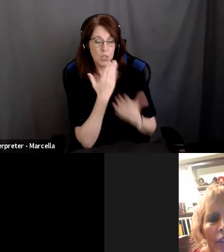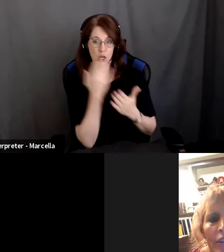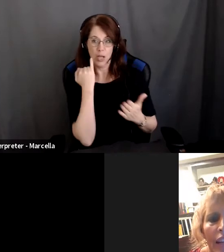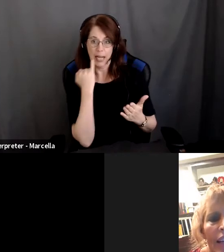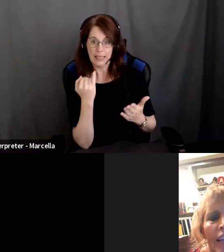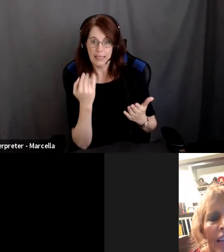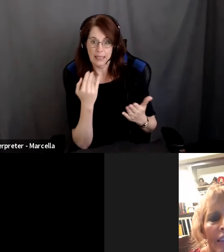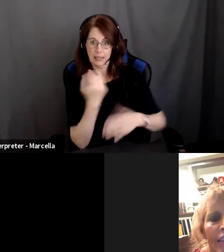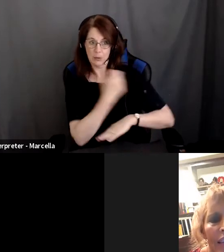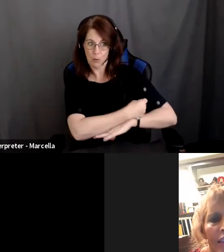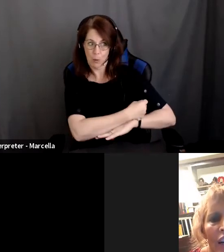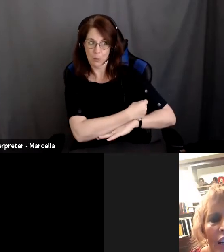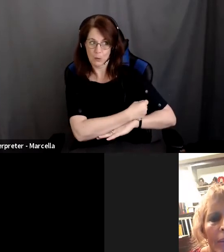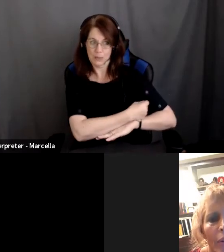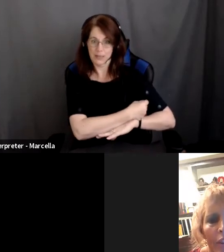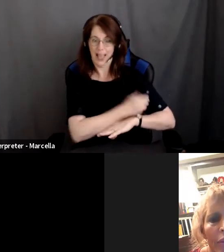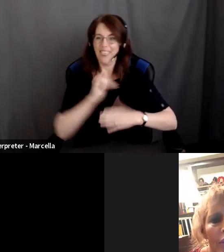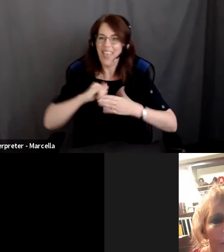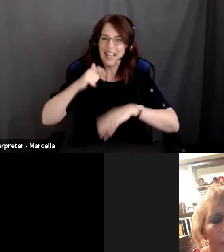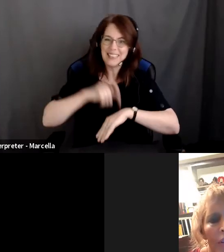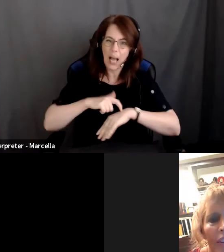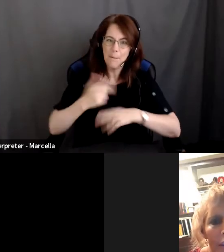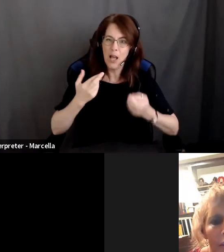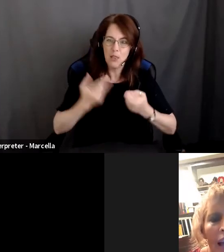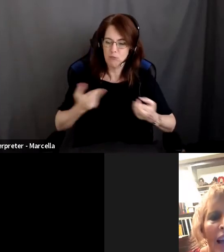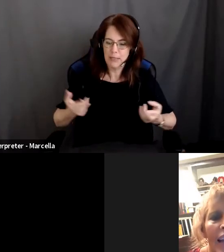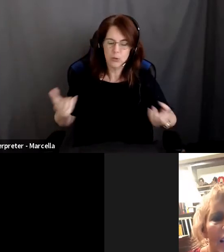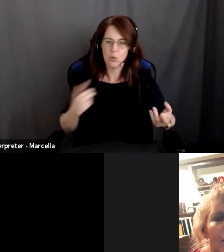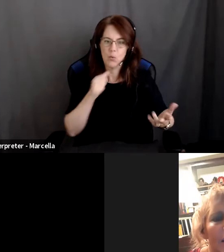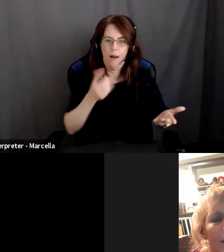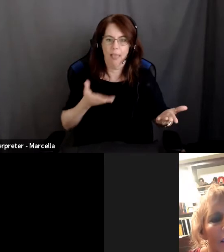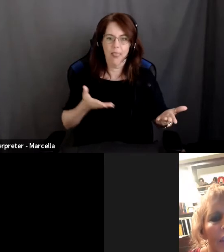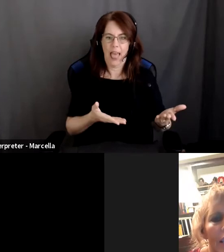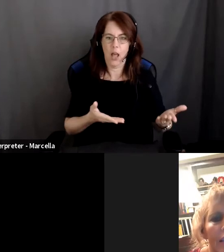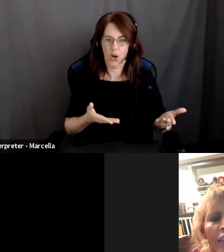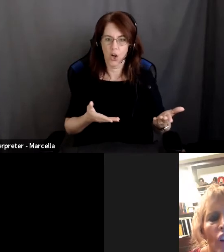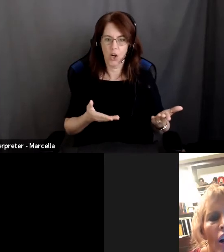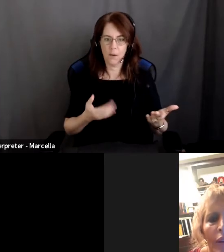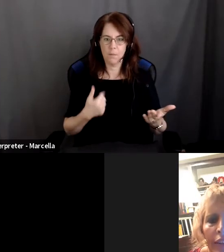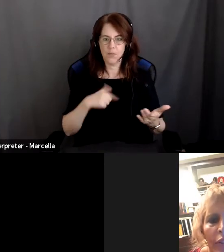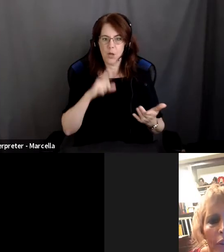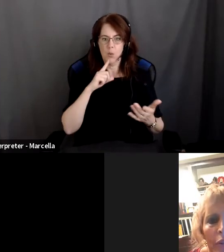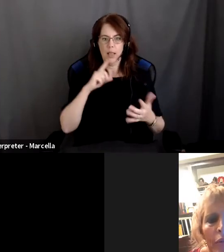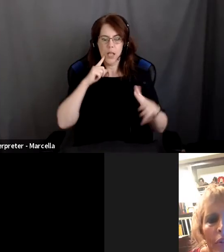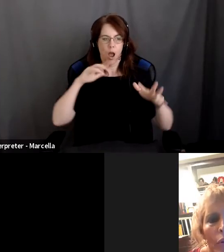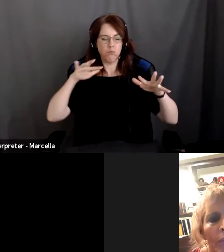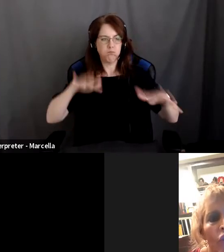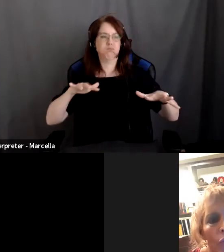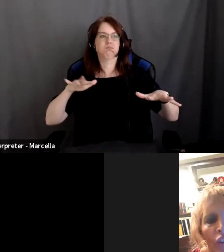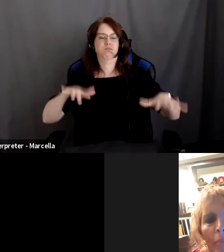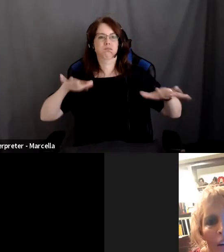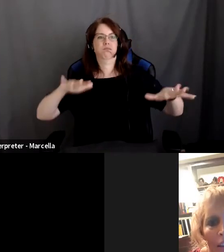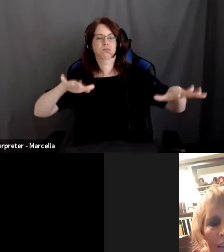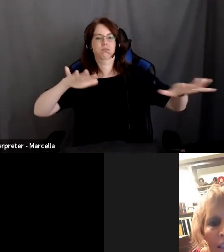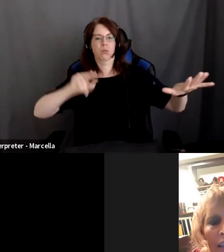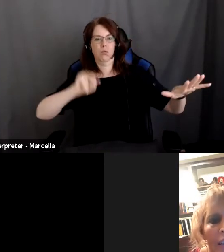to, close that, at the time, the resources weren't there. And it really sent shockwaves through Northwest Georgia